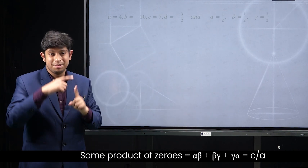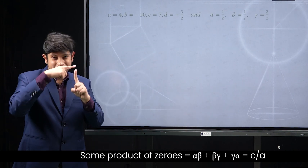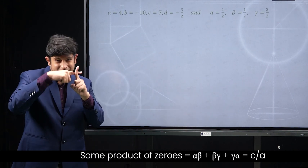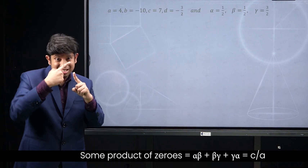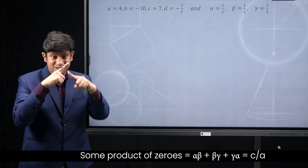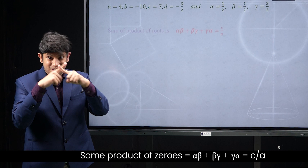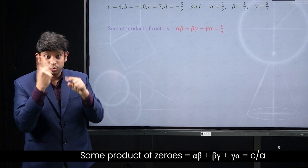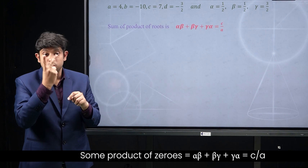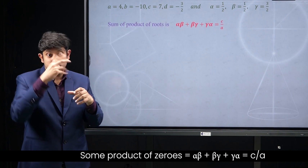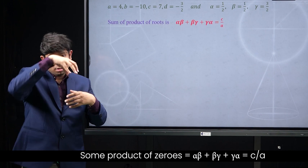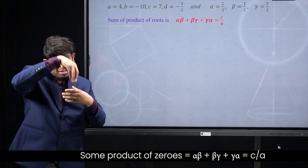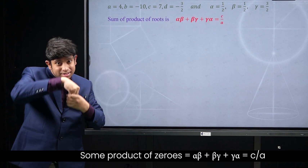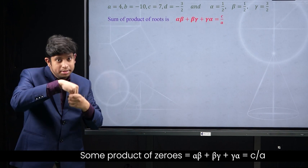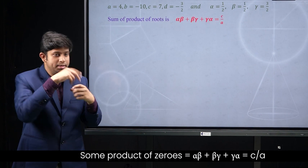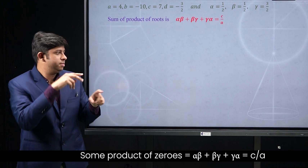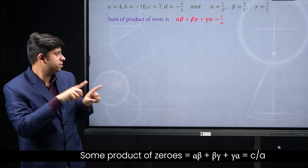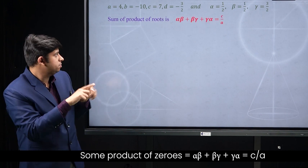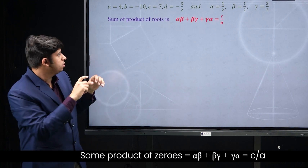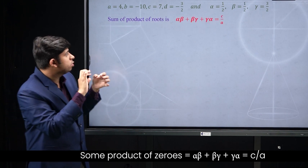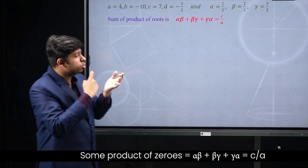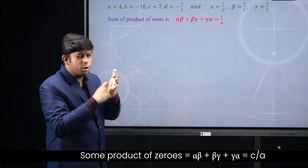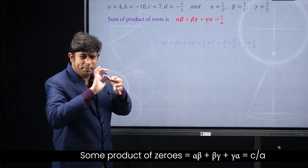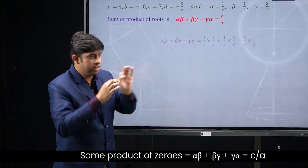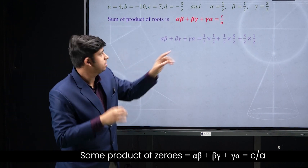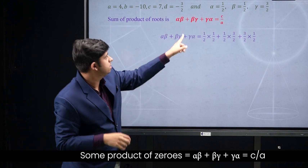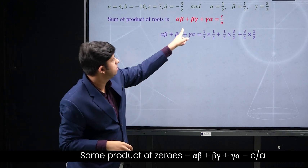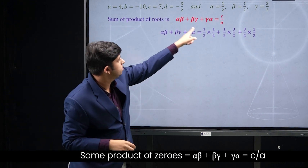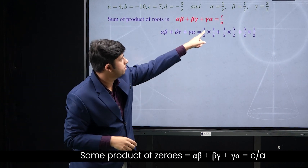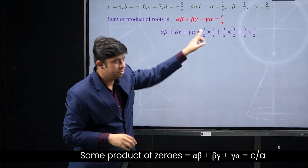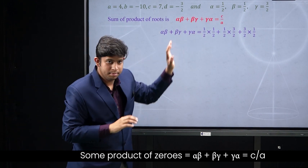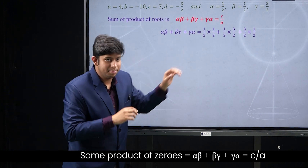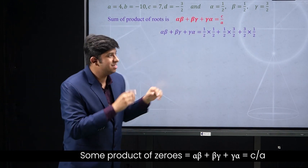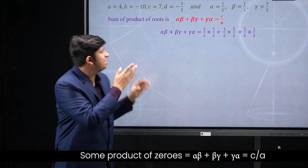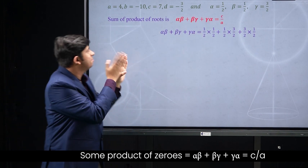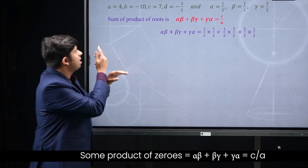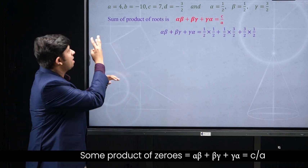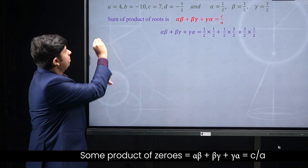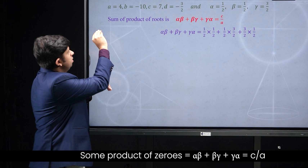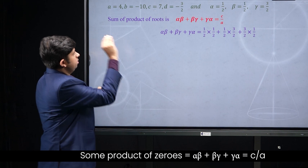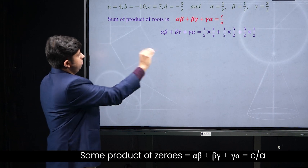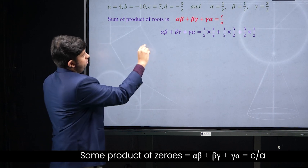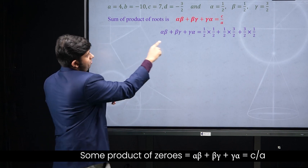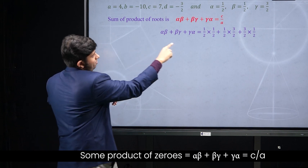Sum of product of zeros is equal to alpha beta plus beta gamma plus gamma alpha, that is equal to c by